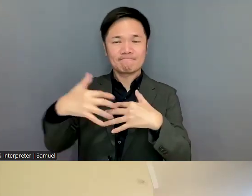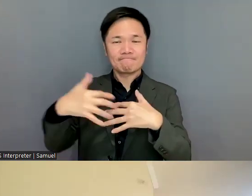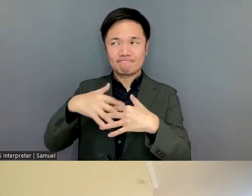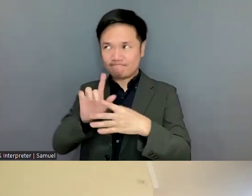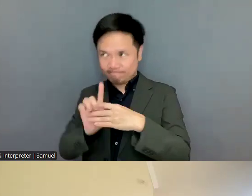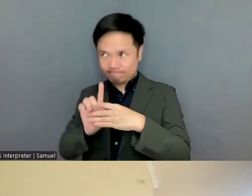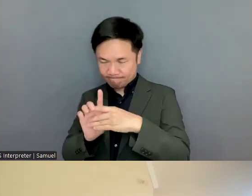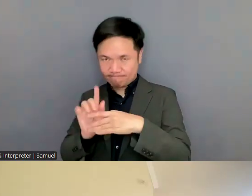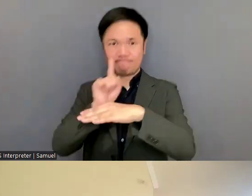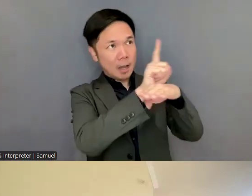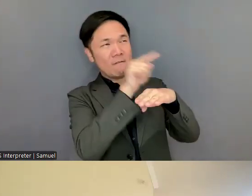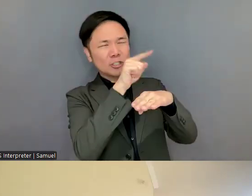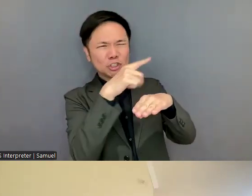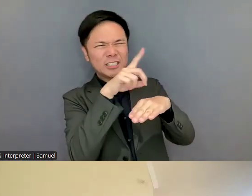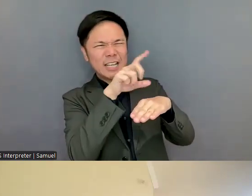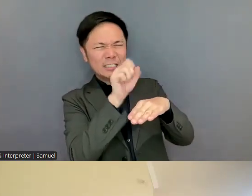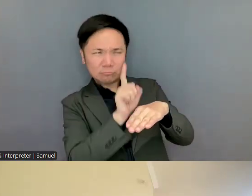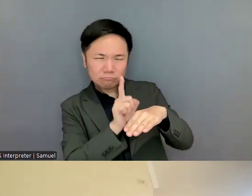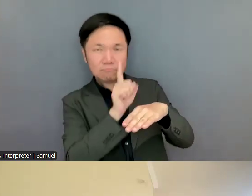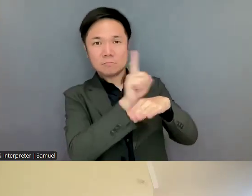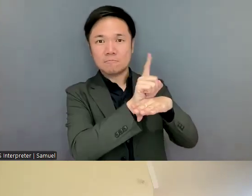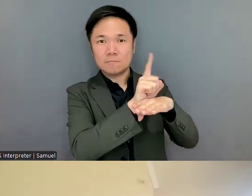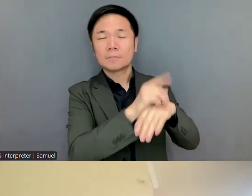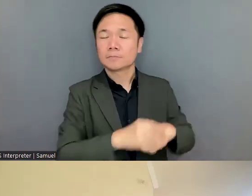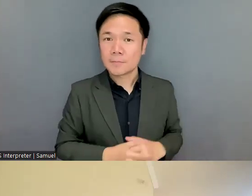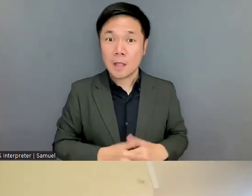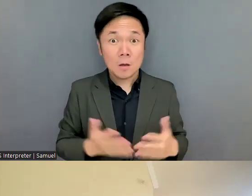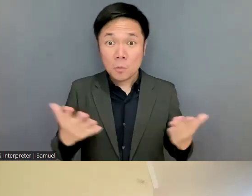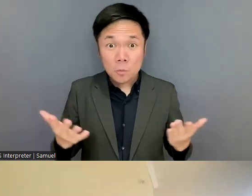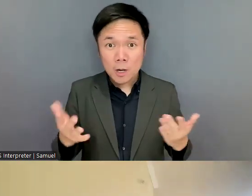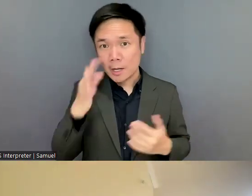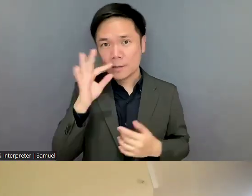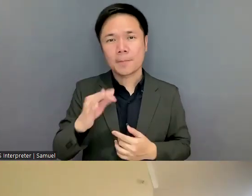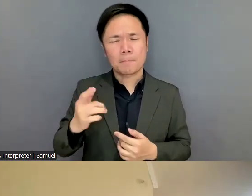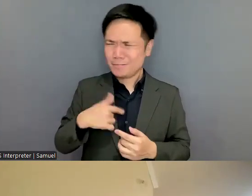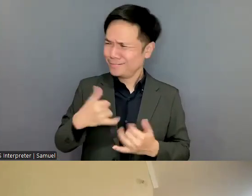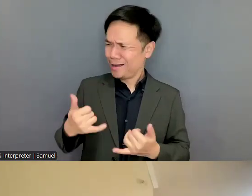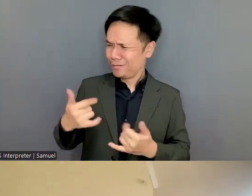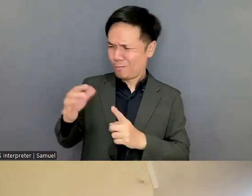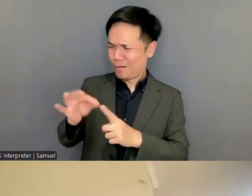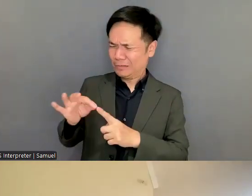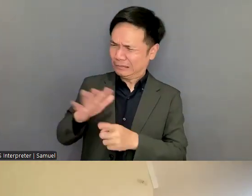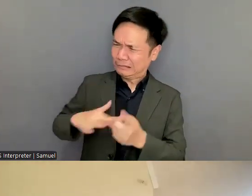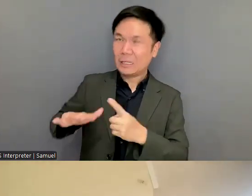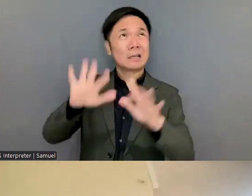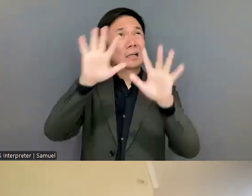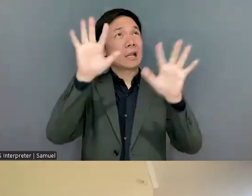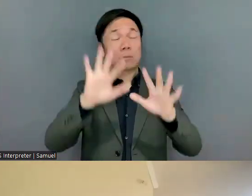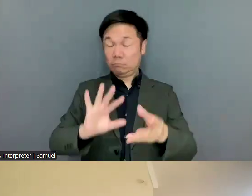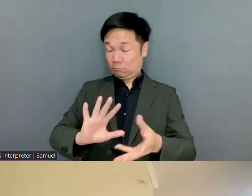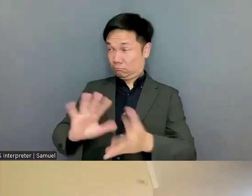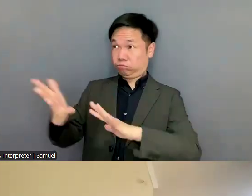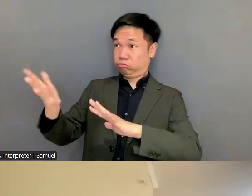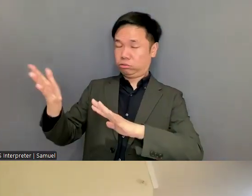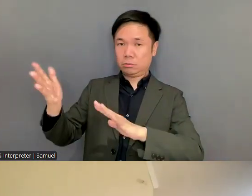presented at the GDS because of the issues that we are facing in terms of climate, issues